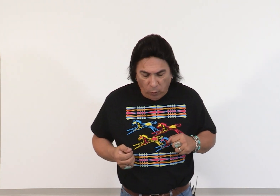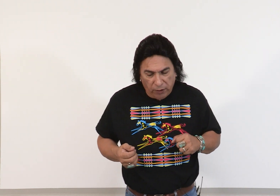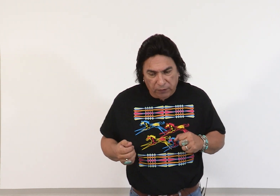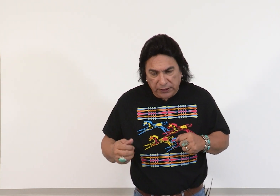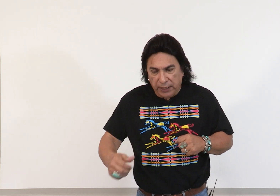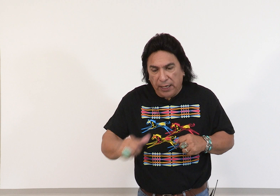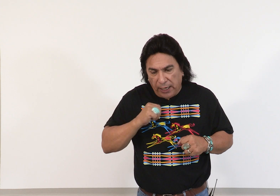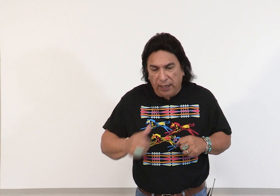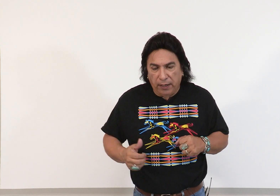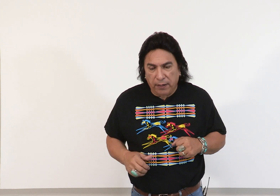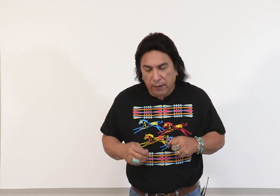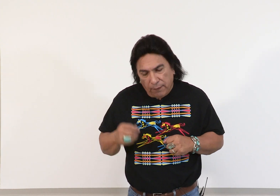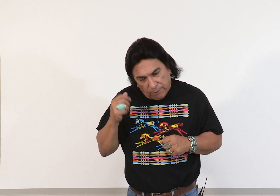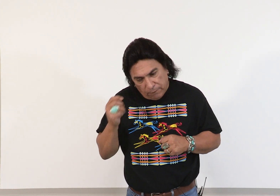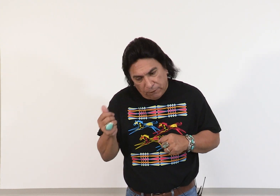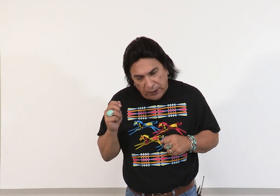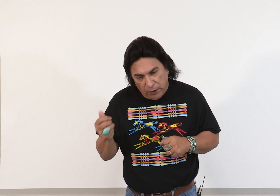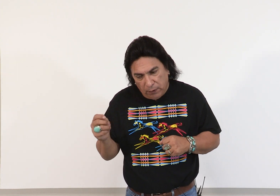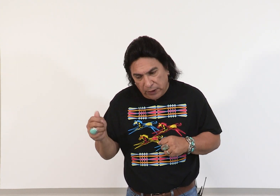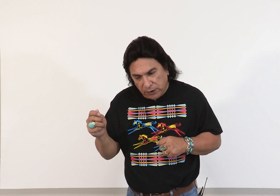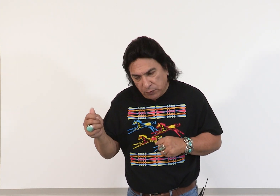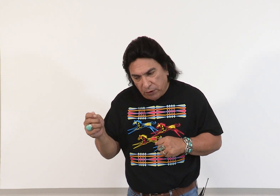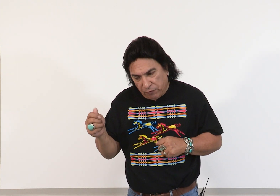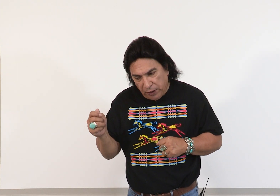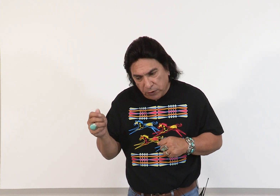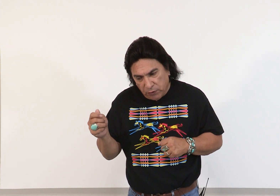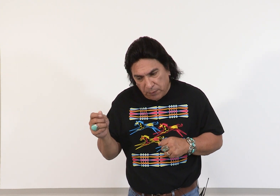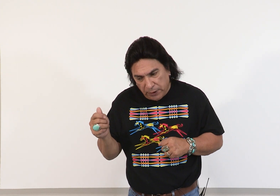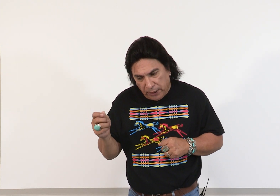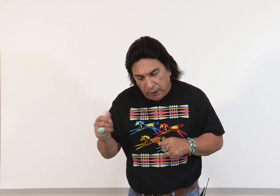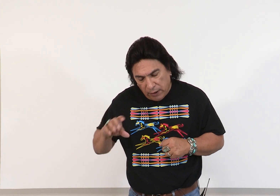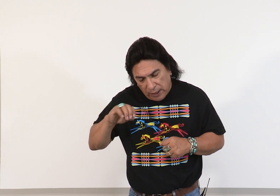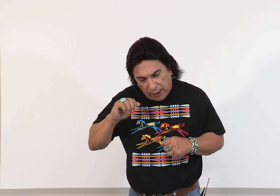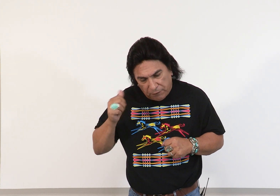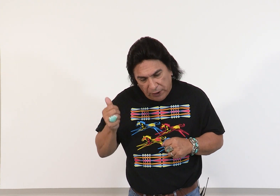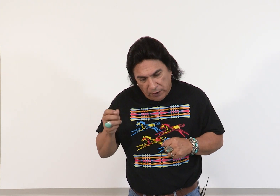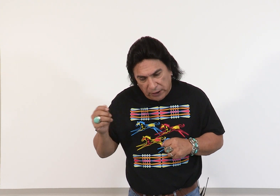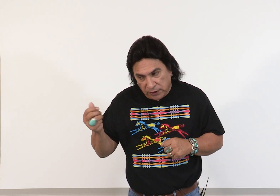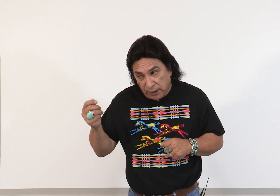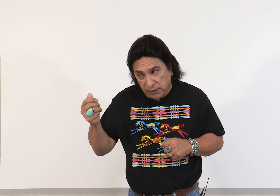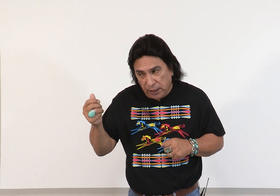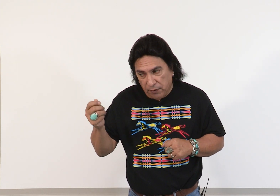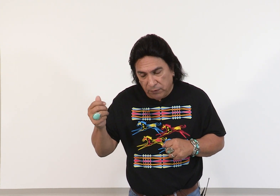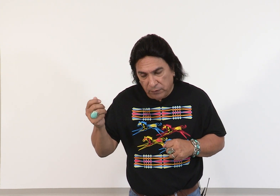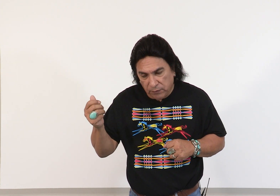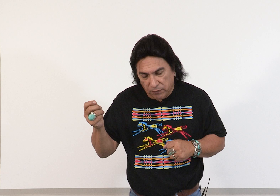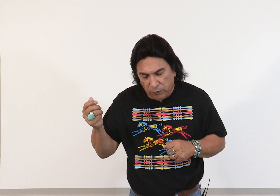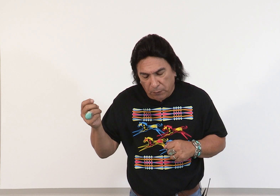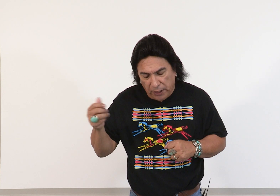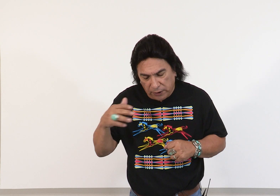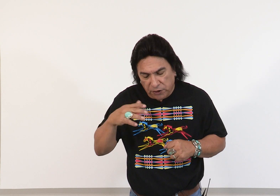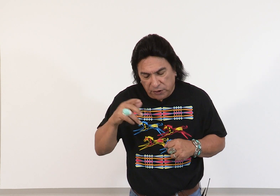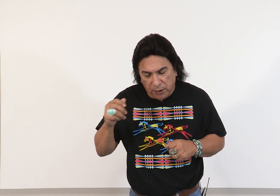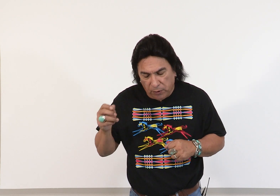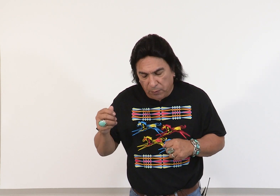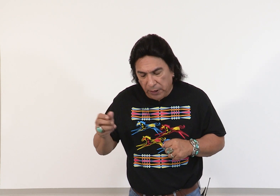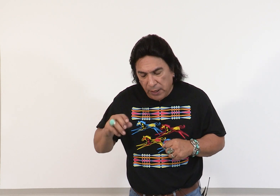Where if I said I feel, this is with your fingers rubbing together, I feel, it's not a sign for money, it's similar, but